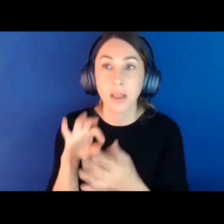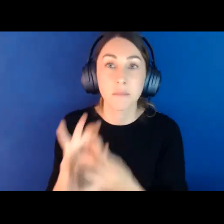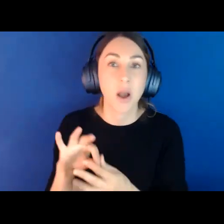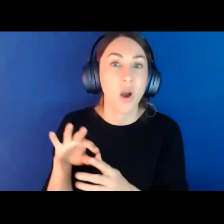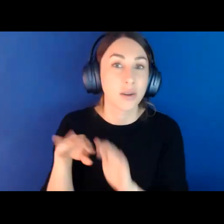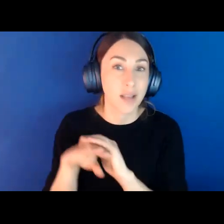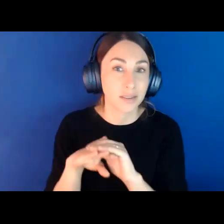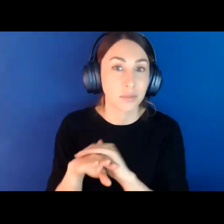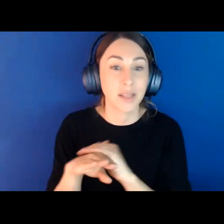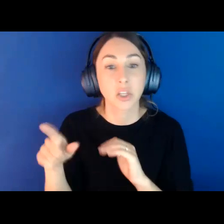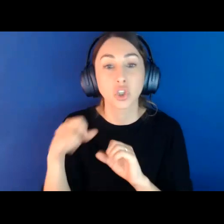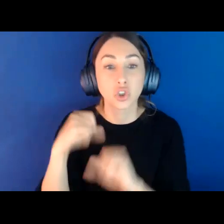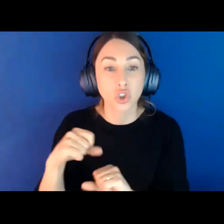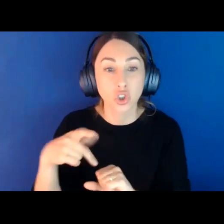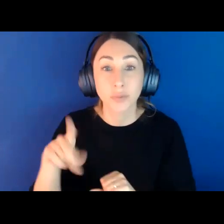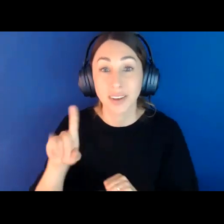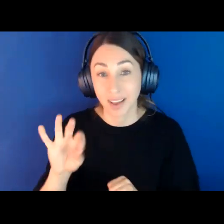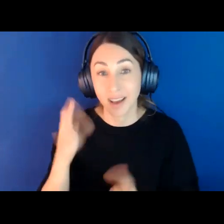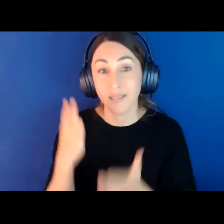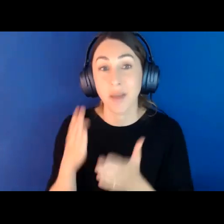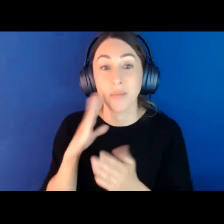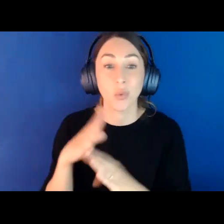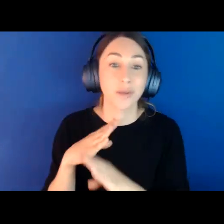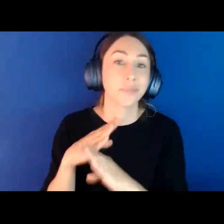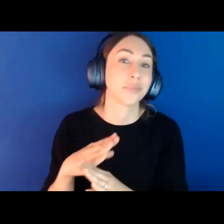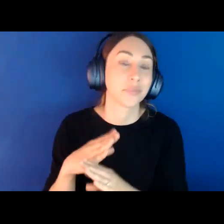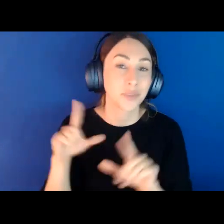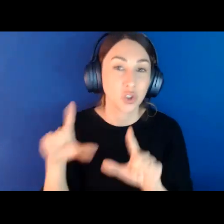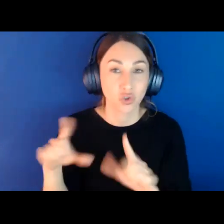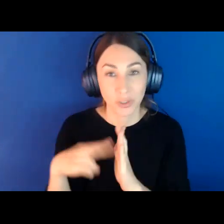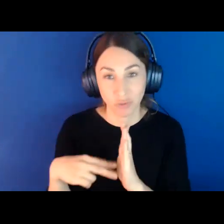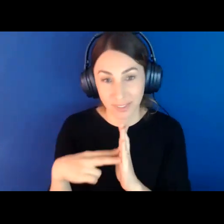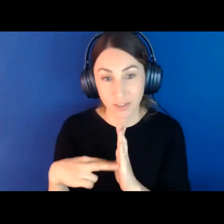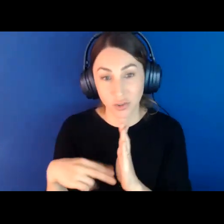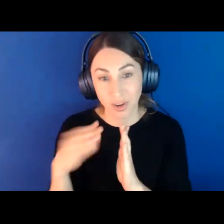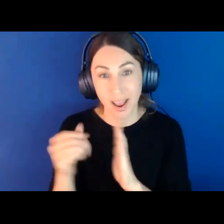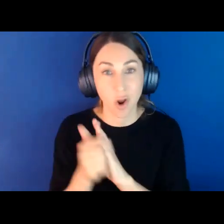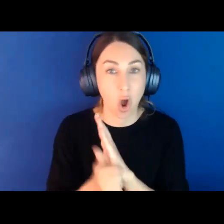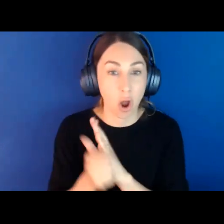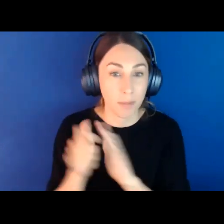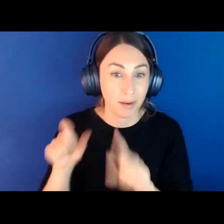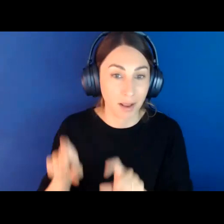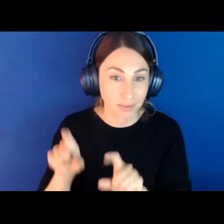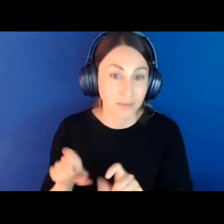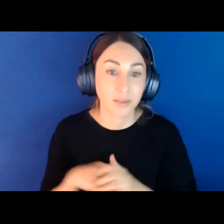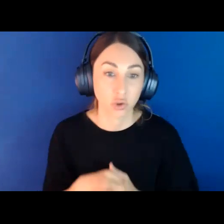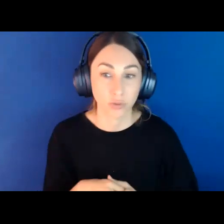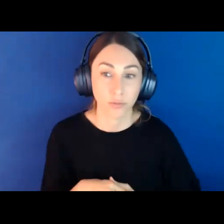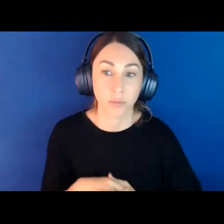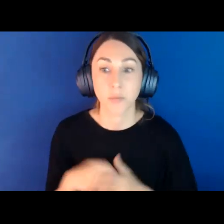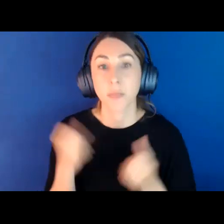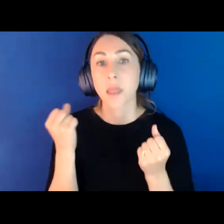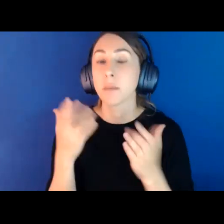A secure PDF might interfere with screen readers and automated testers. So a lot of